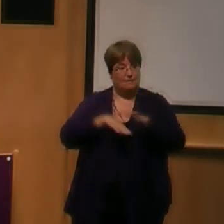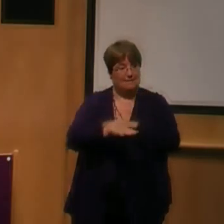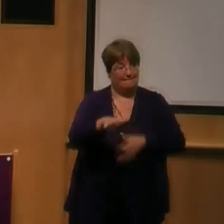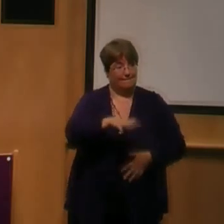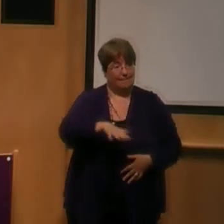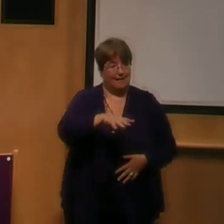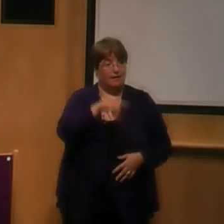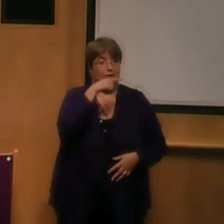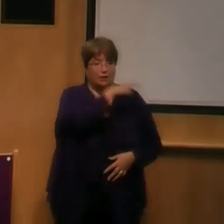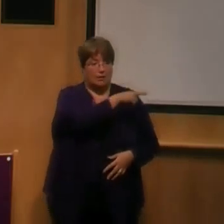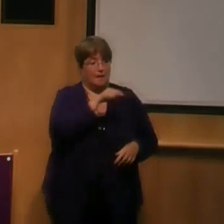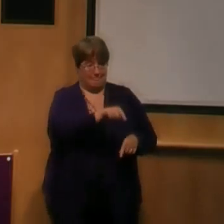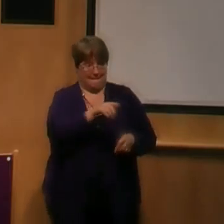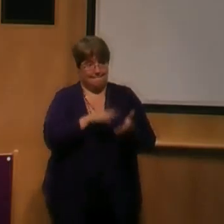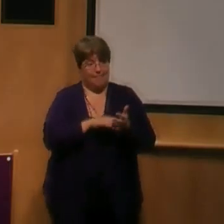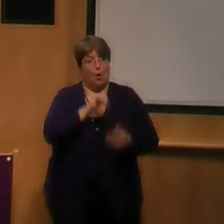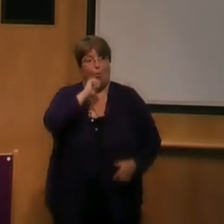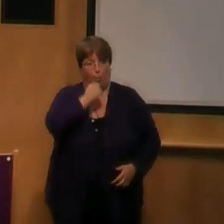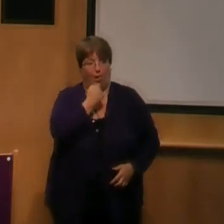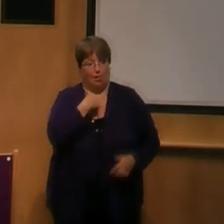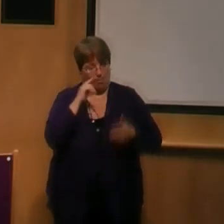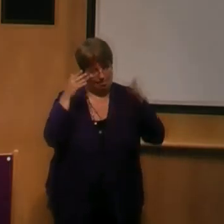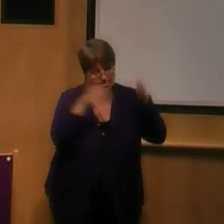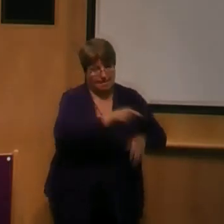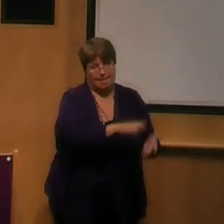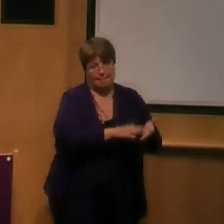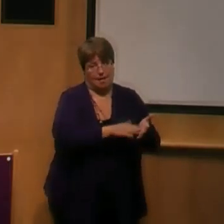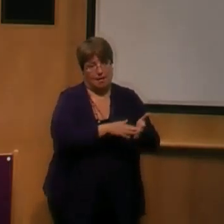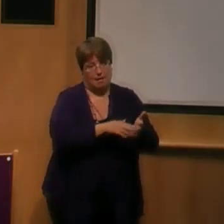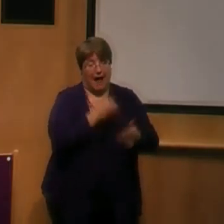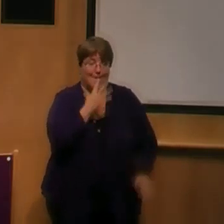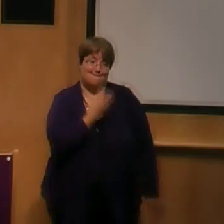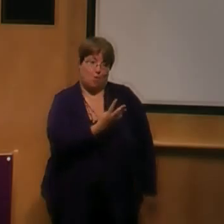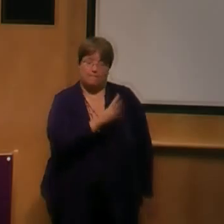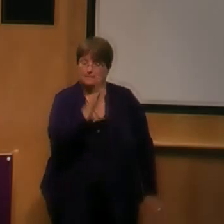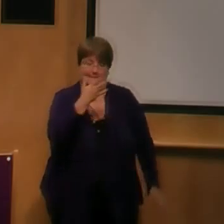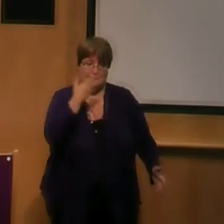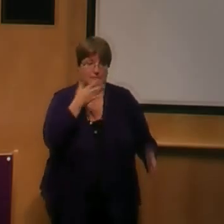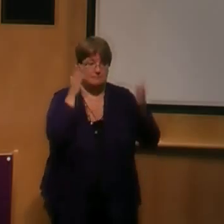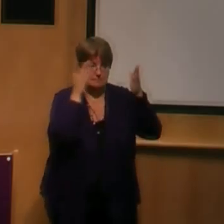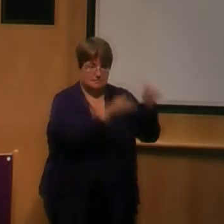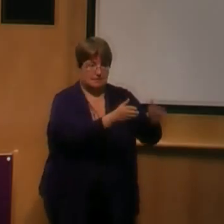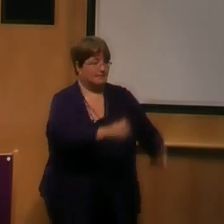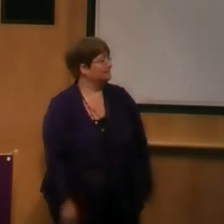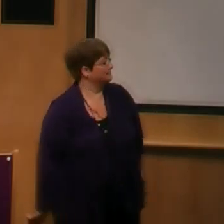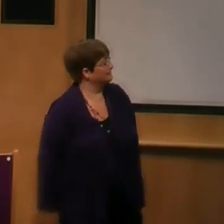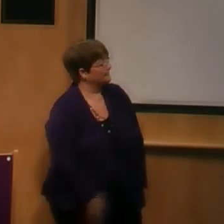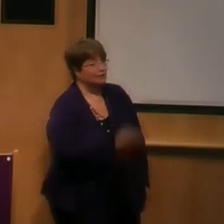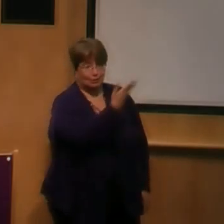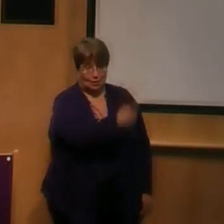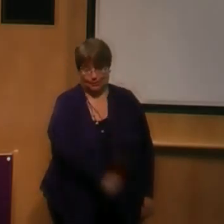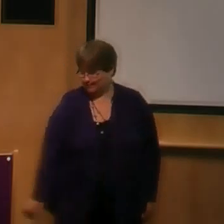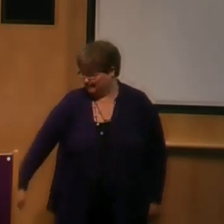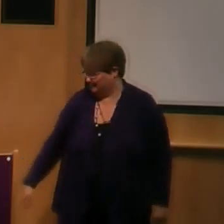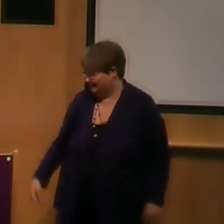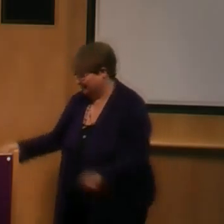again, that led on to the study of the family centers in. I know that my mother was